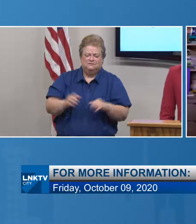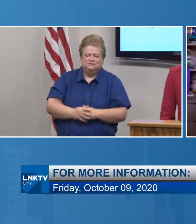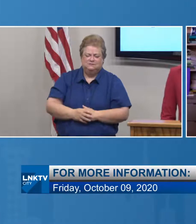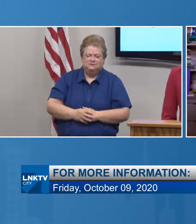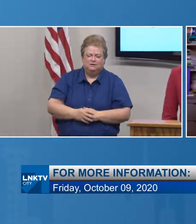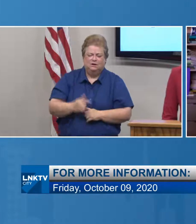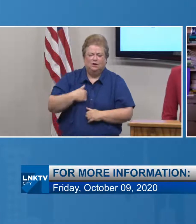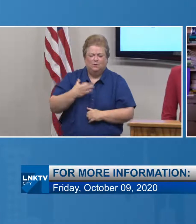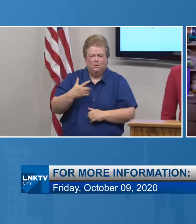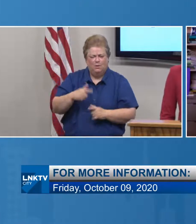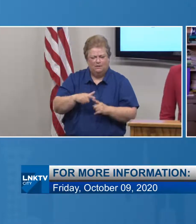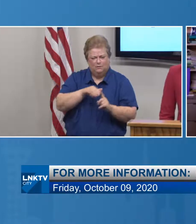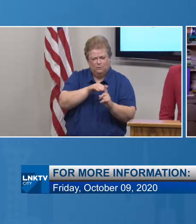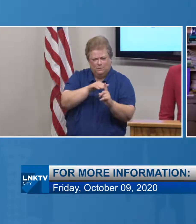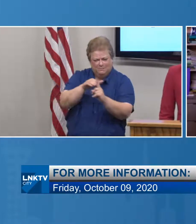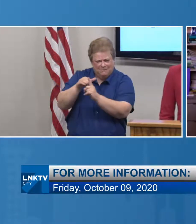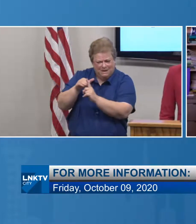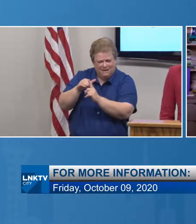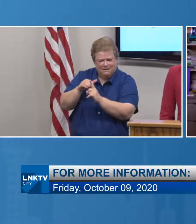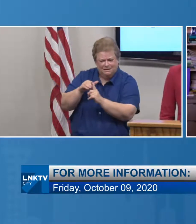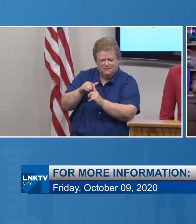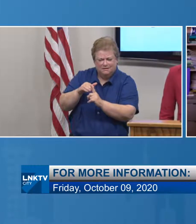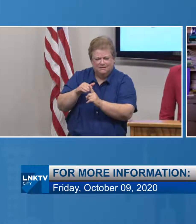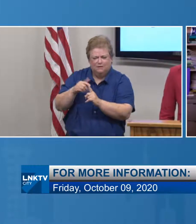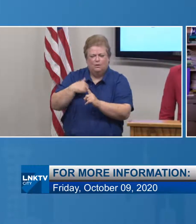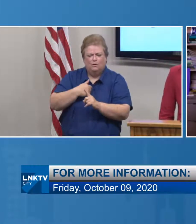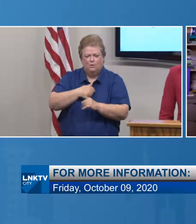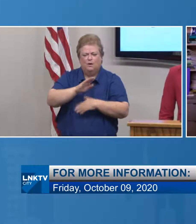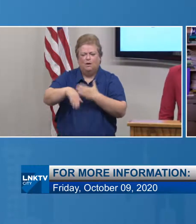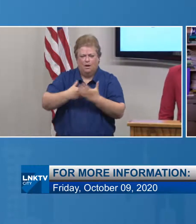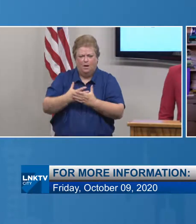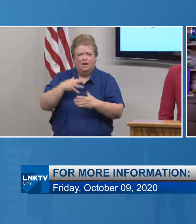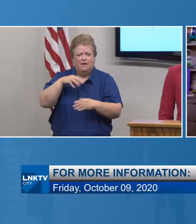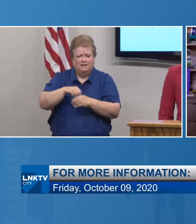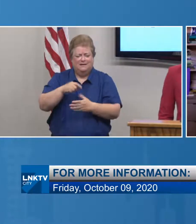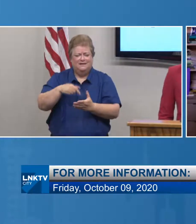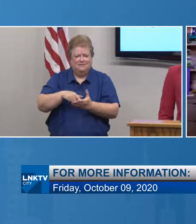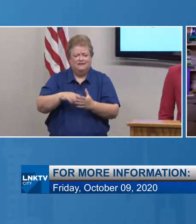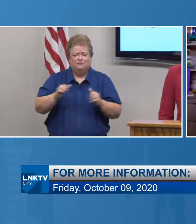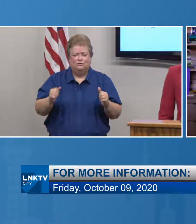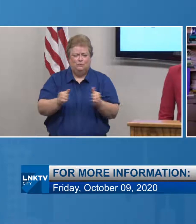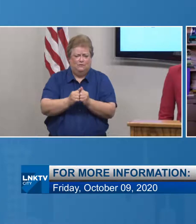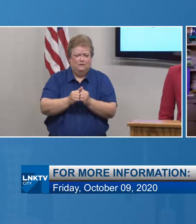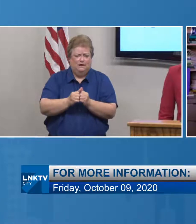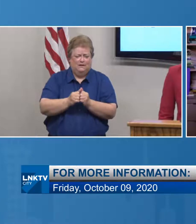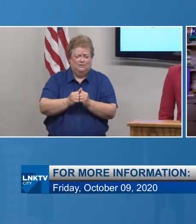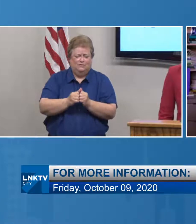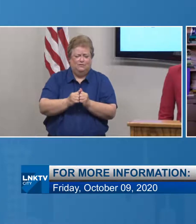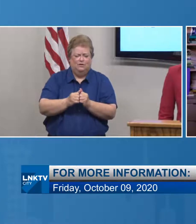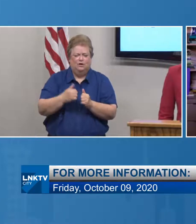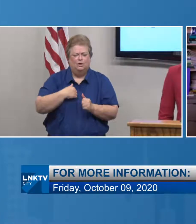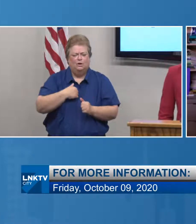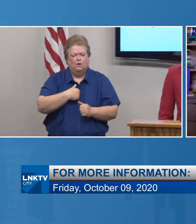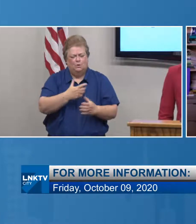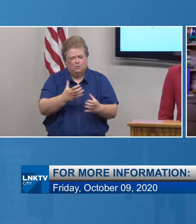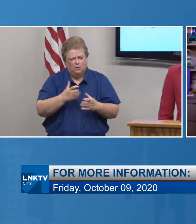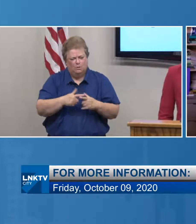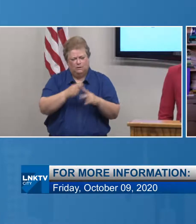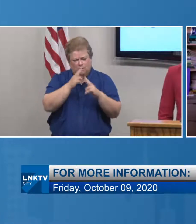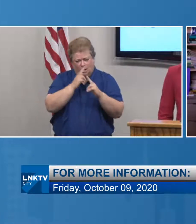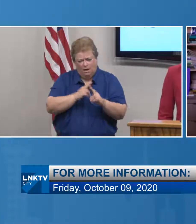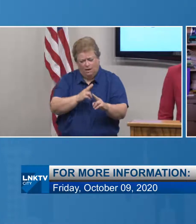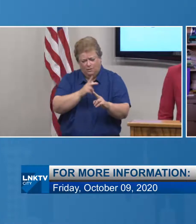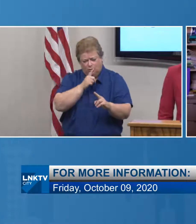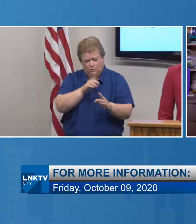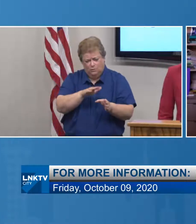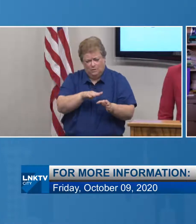want to remind everyone we're in this together. And we want to honor the dead.